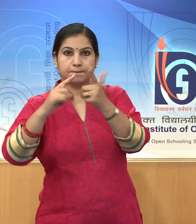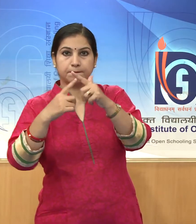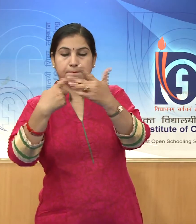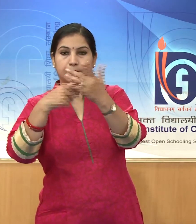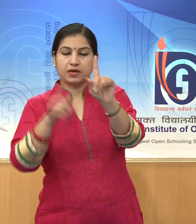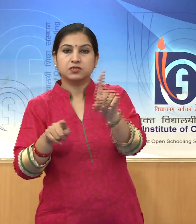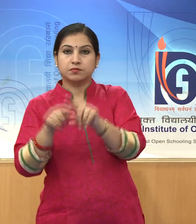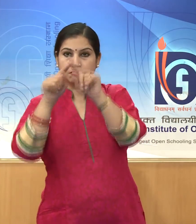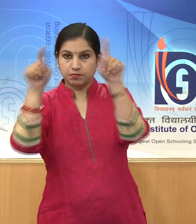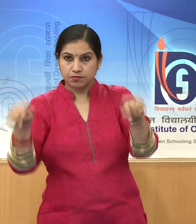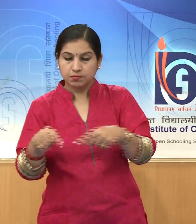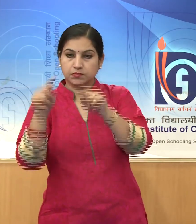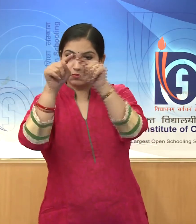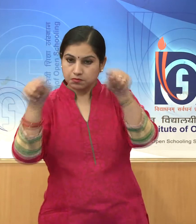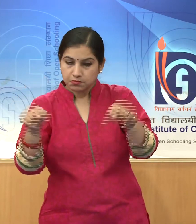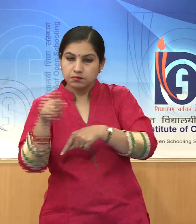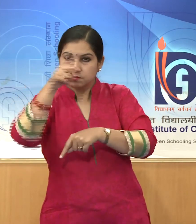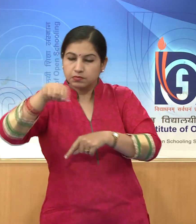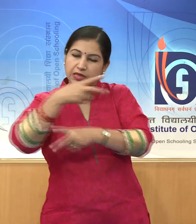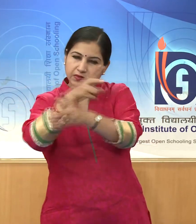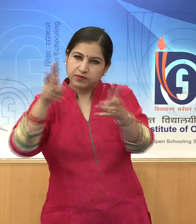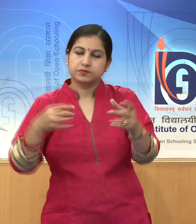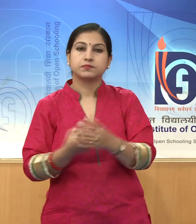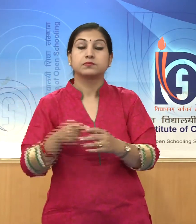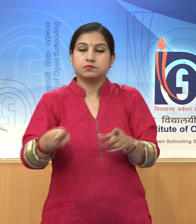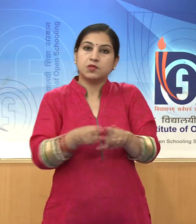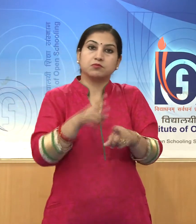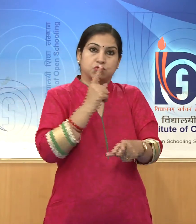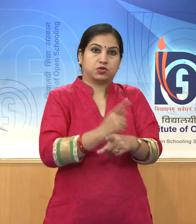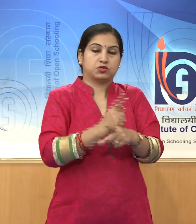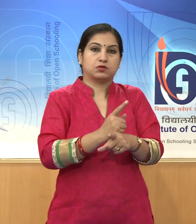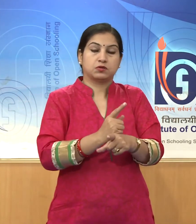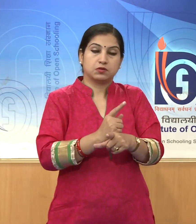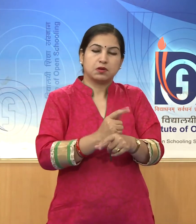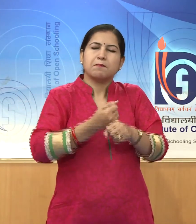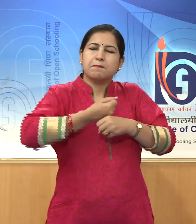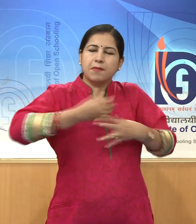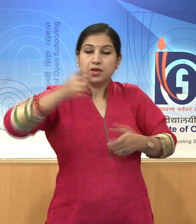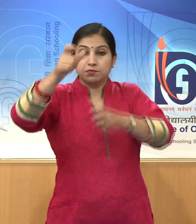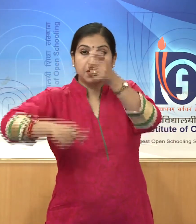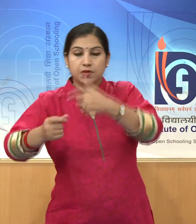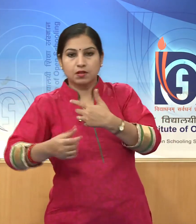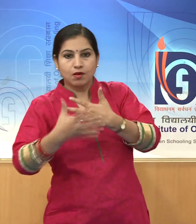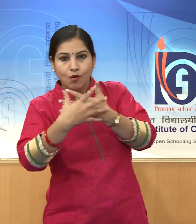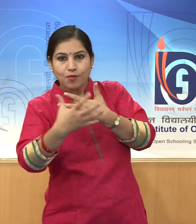He was also a great teacher who inspired many painters from